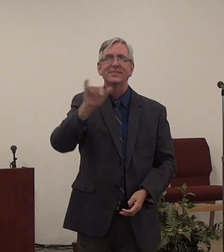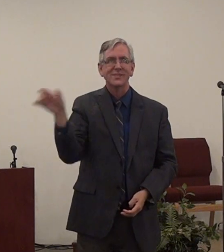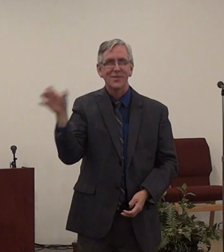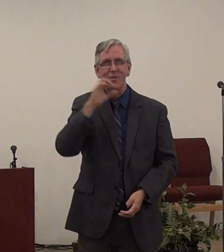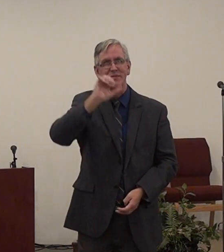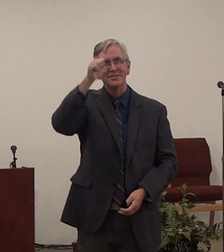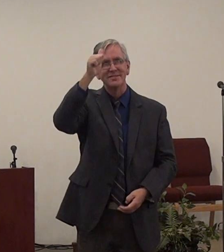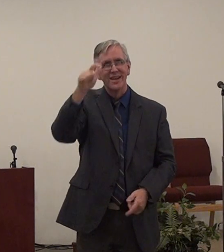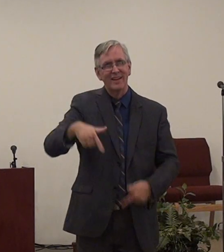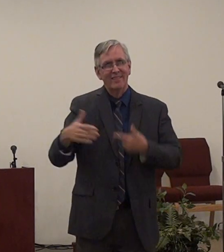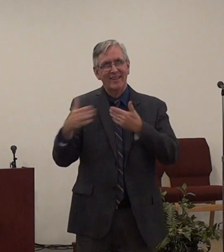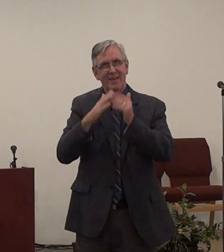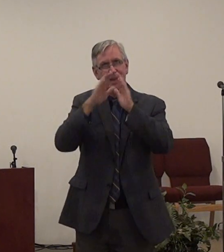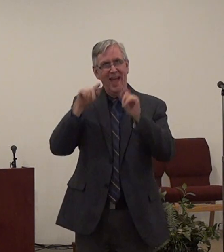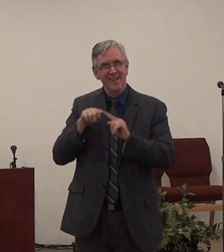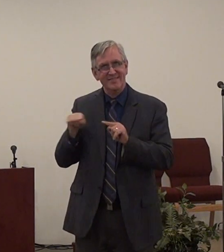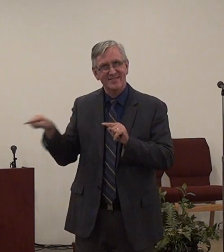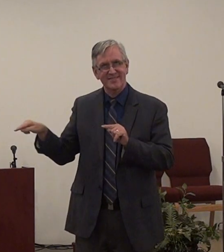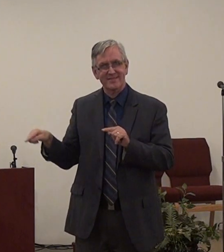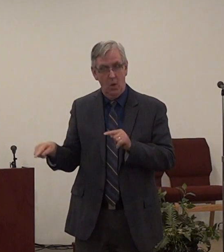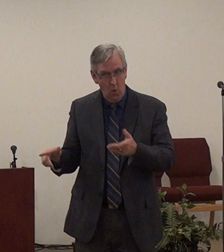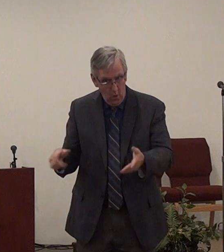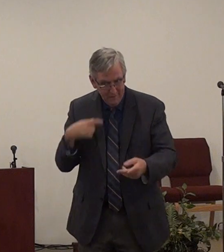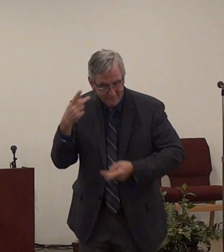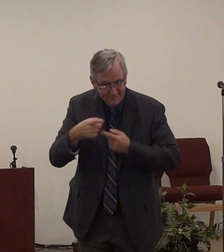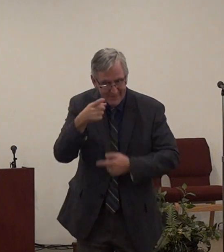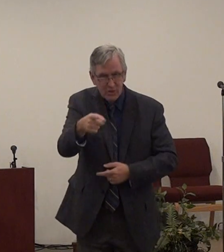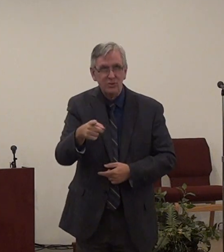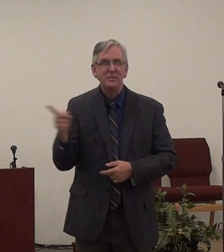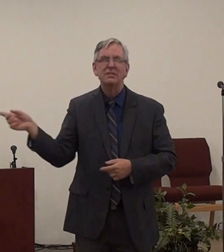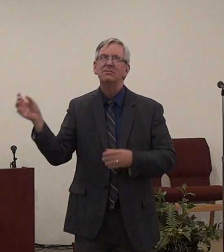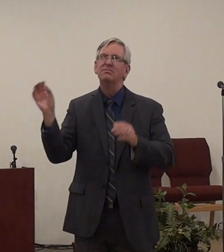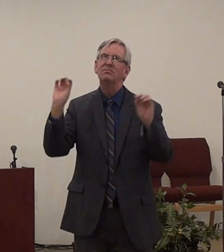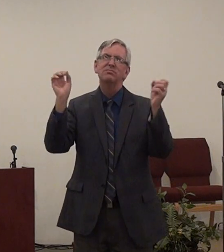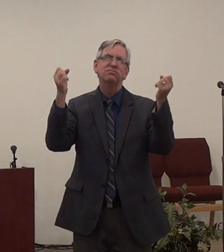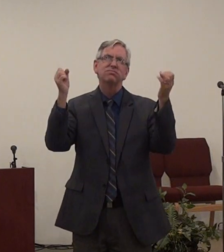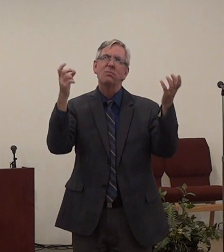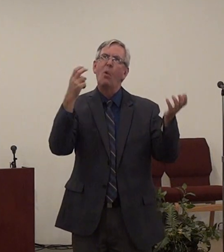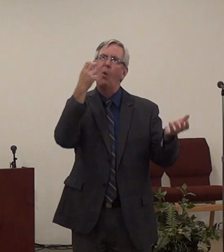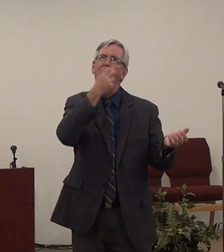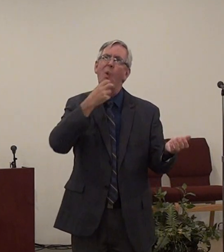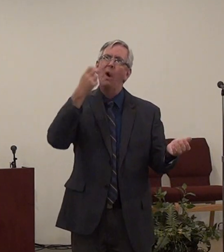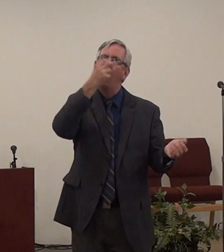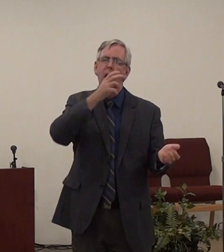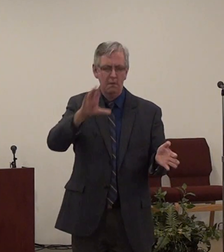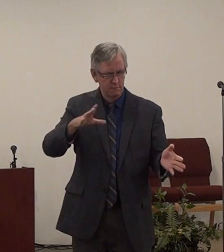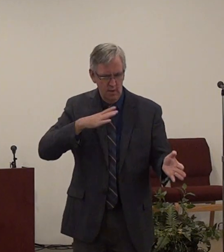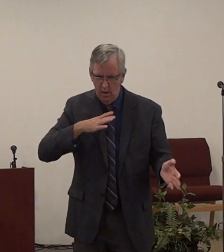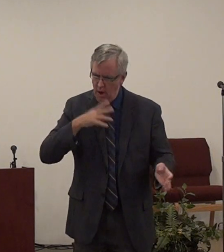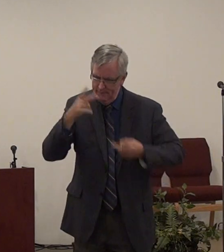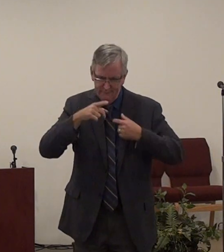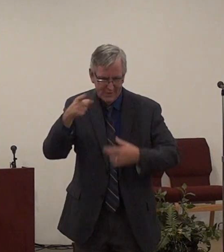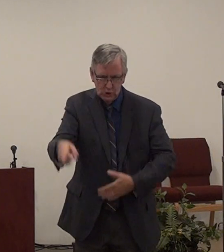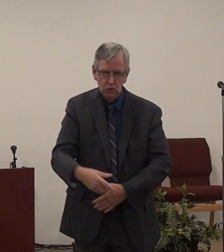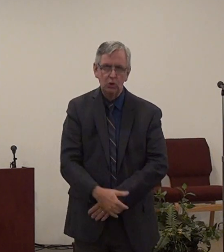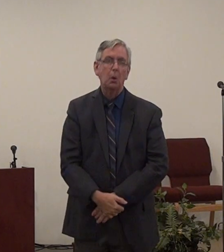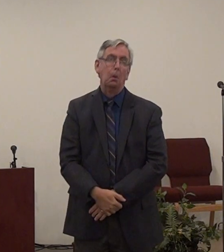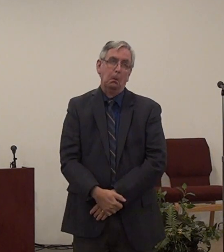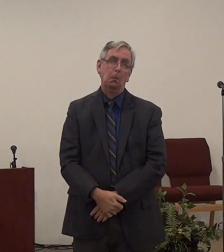and I said, I know a little girl named Tammy. She lives near my house. And he said, we'll visit her. And I said, well, she doesn't sign. She's oral. He said, that's okay. We'll visit